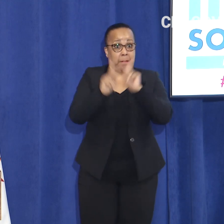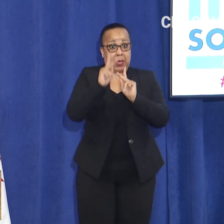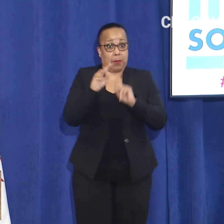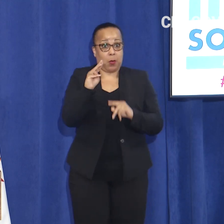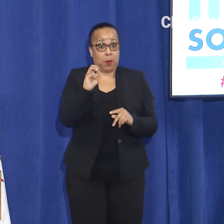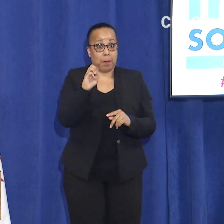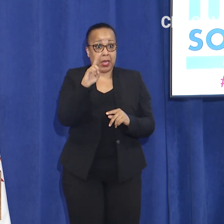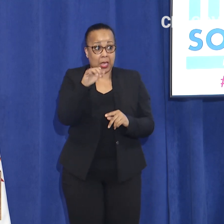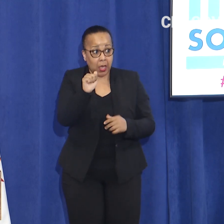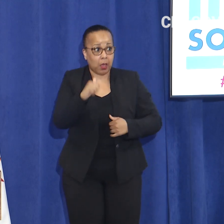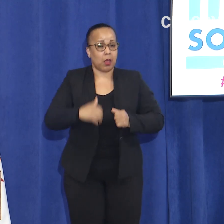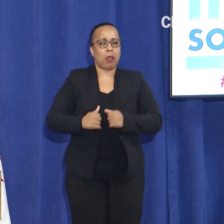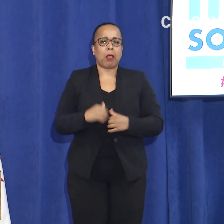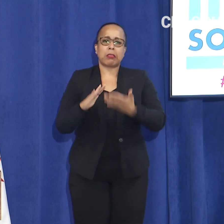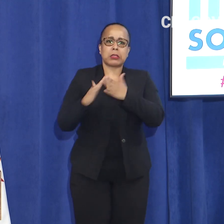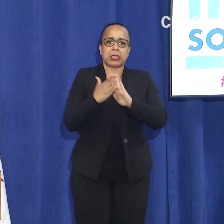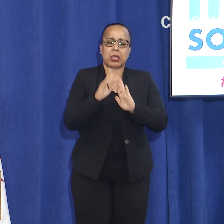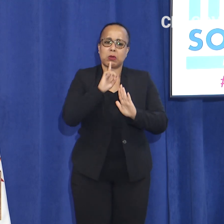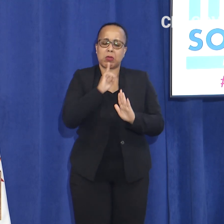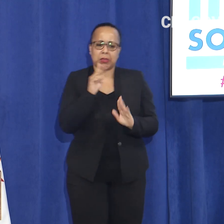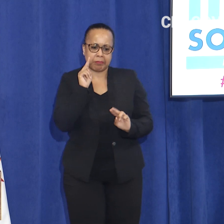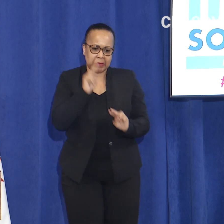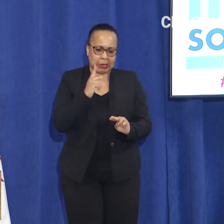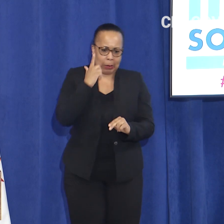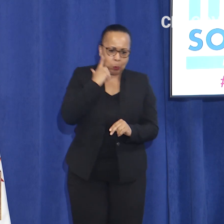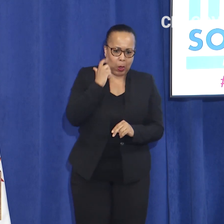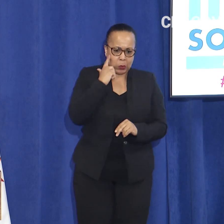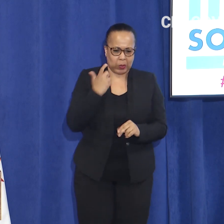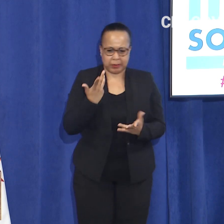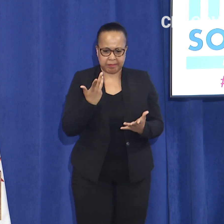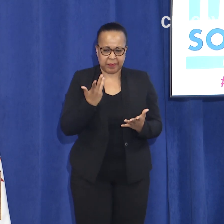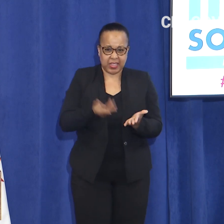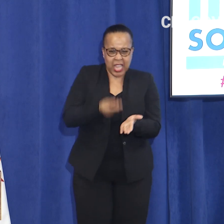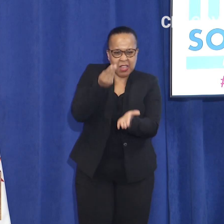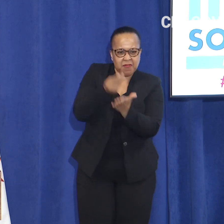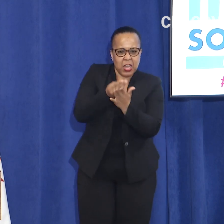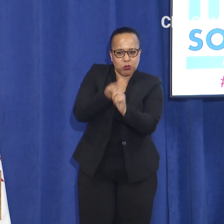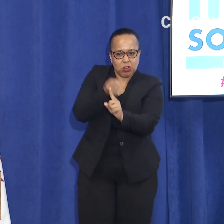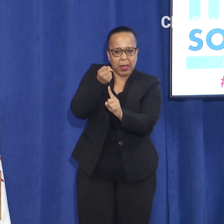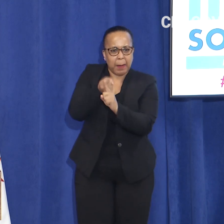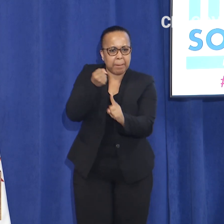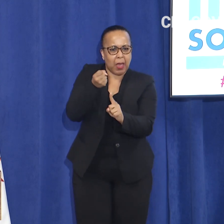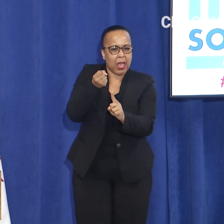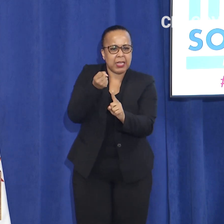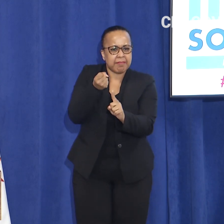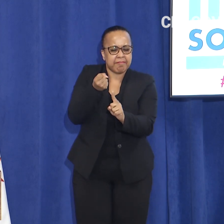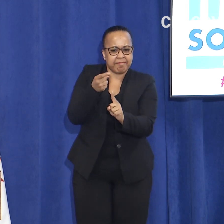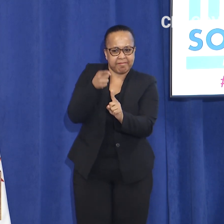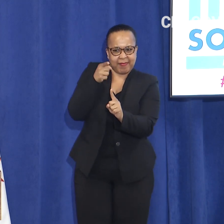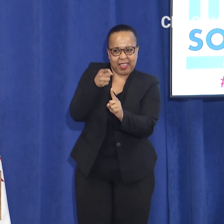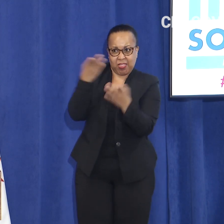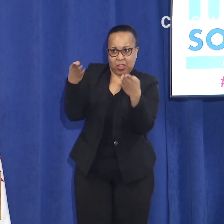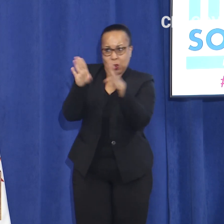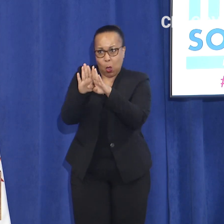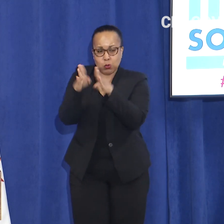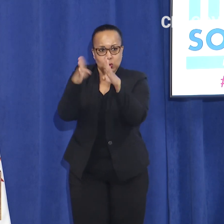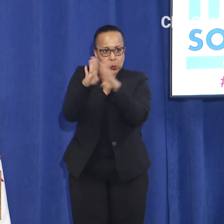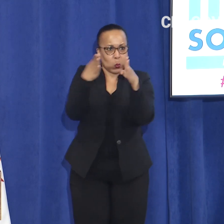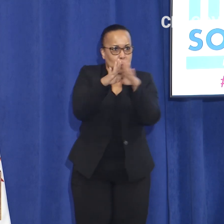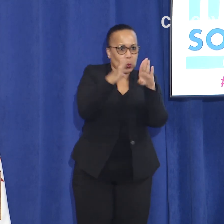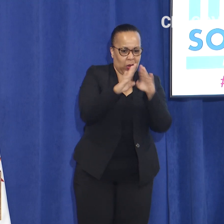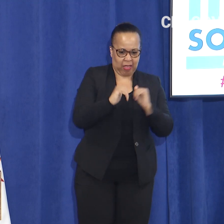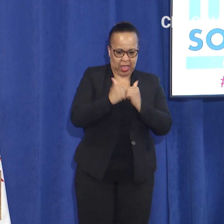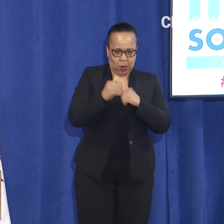media and across the city have been wondering what the financial impact of COVID-19 closures has been on